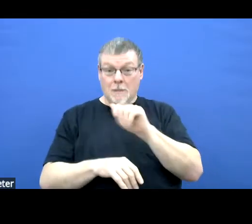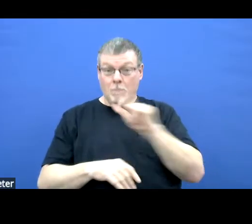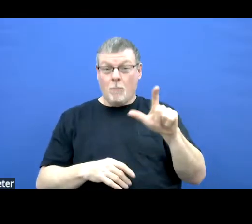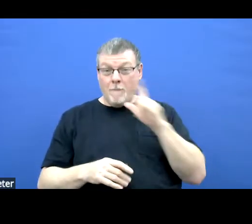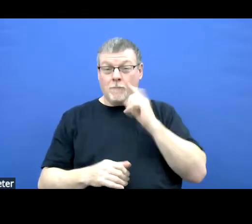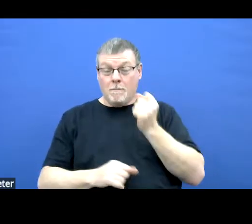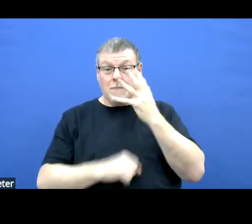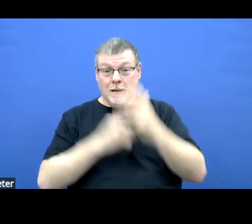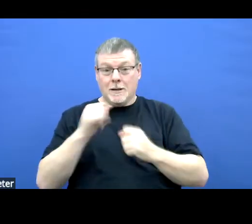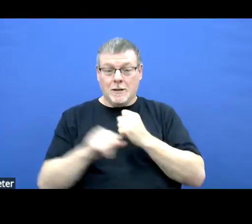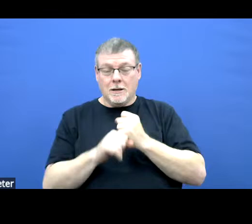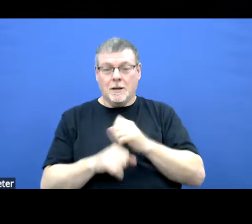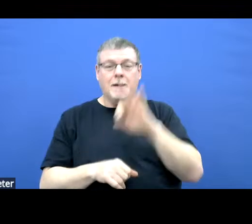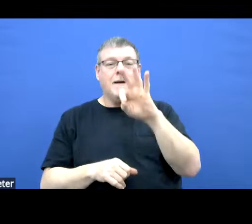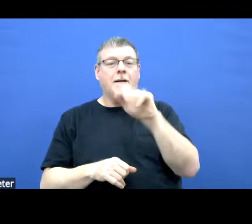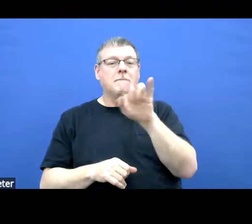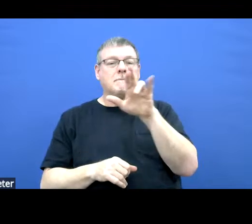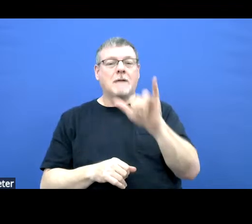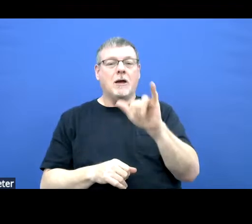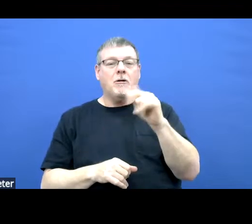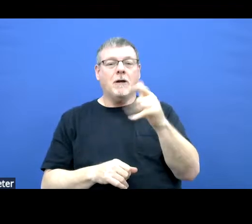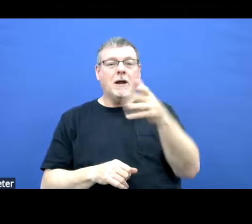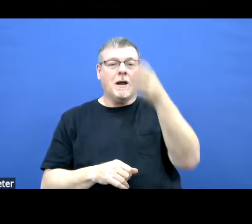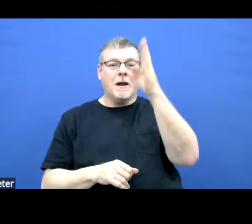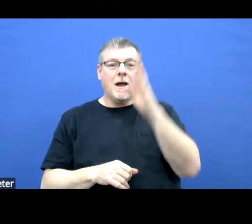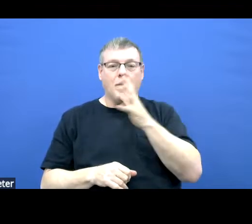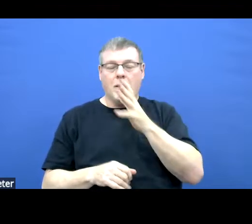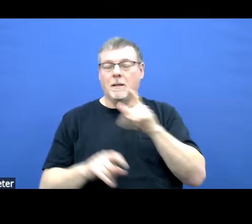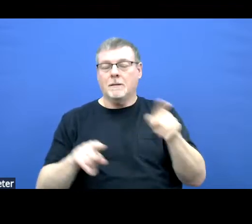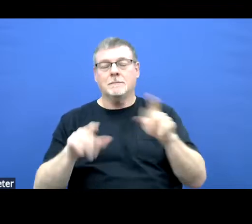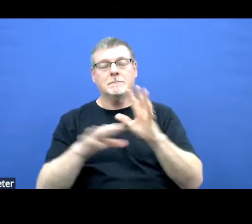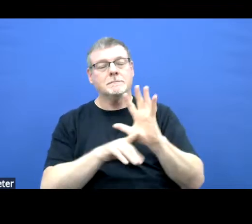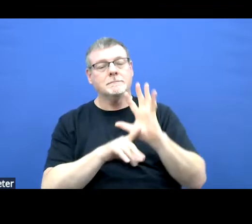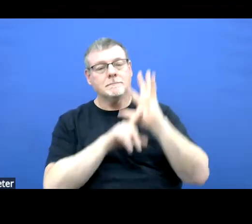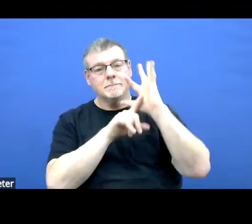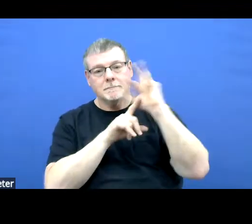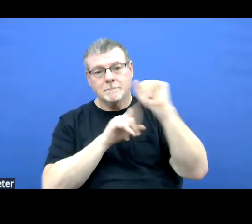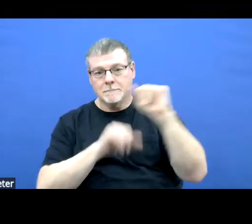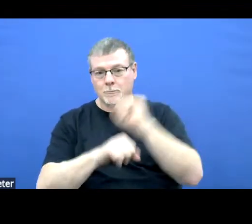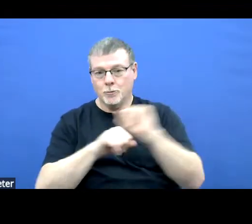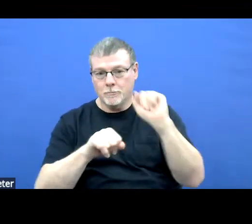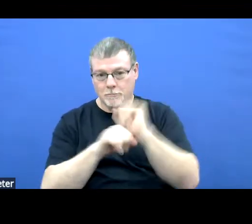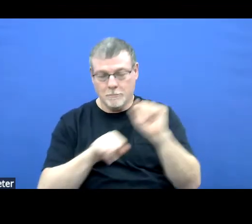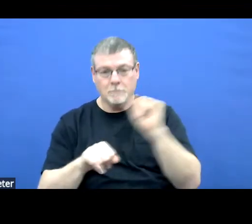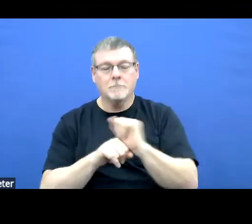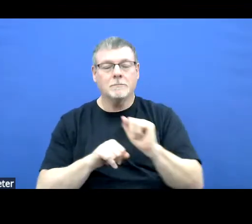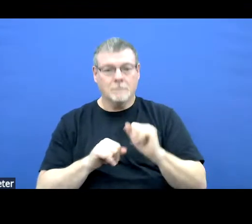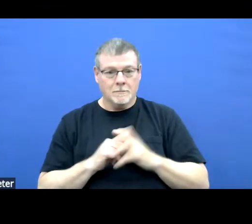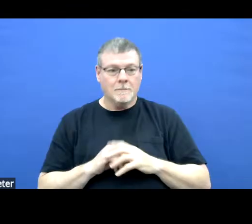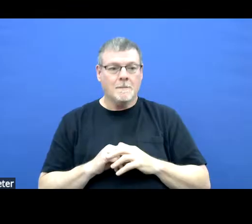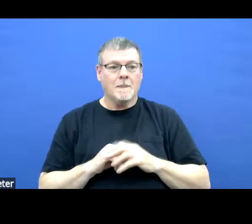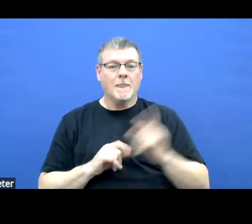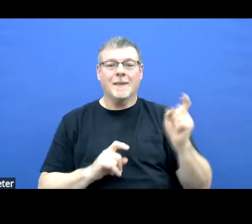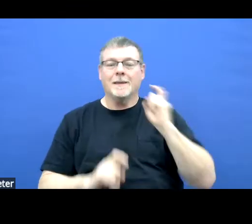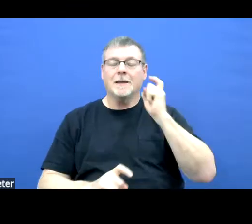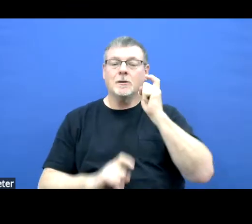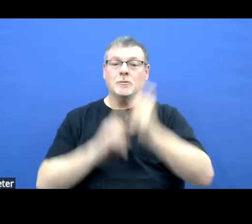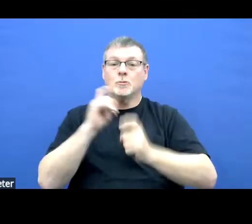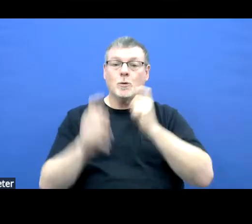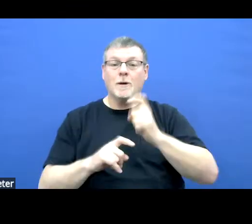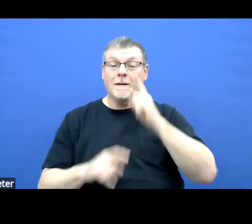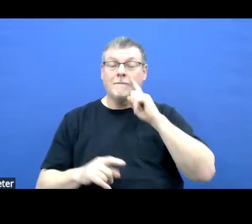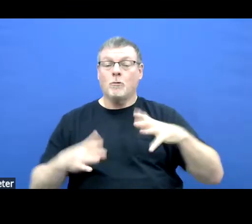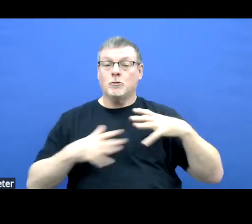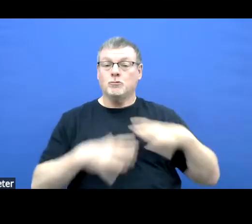now, Fairy Godmothers. They do phenomenal work in terms of they get donations of